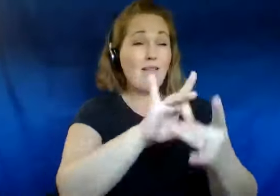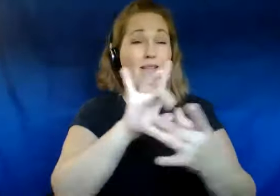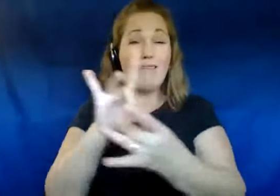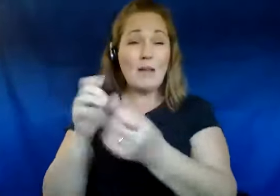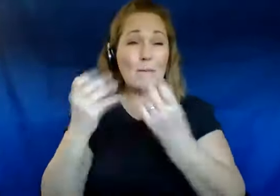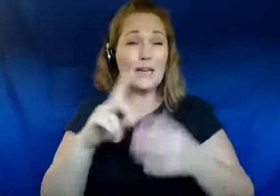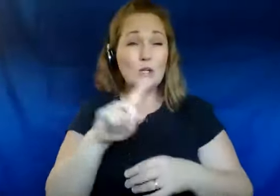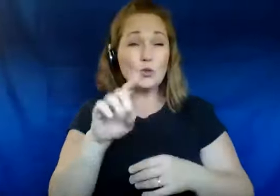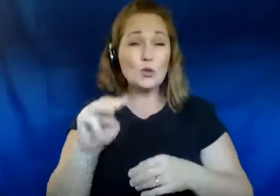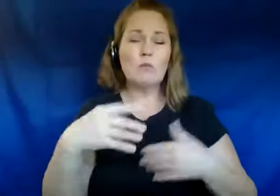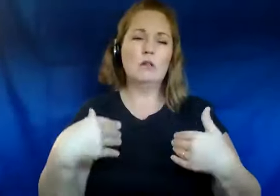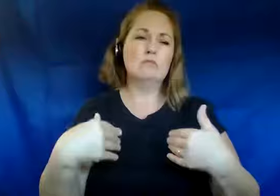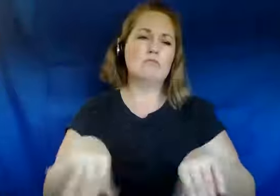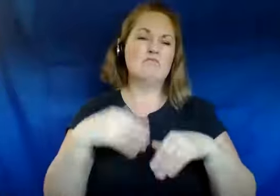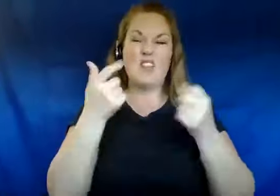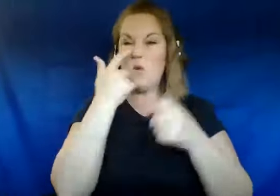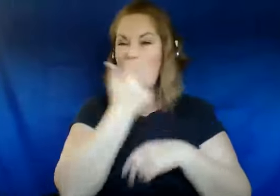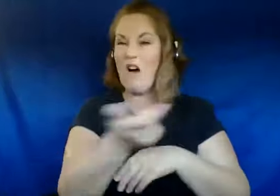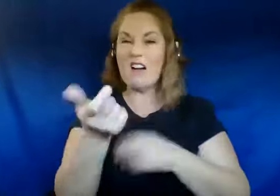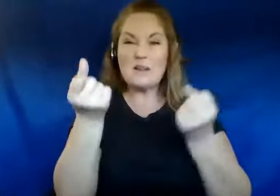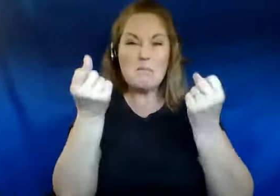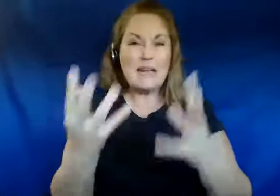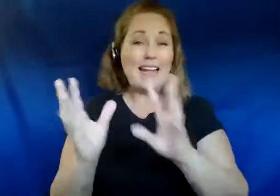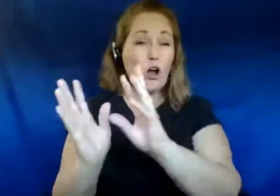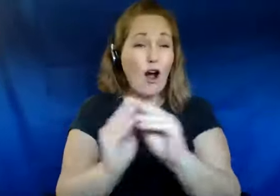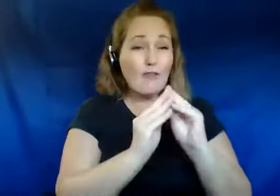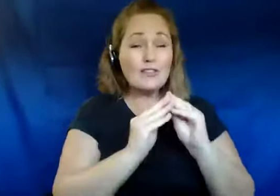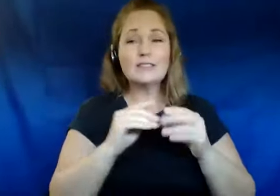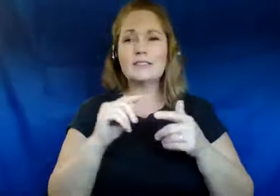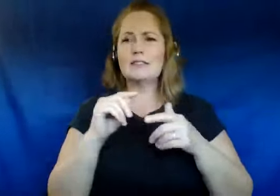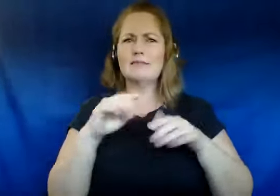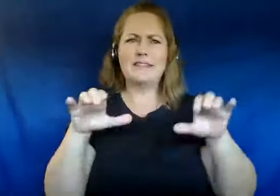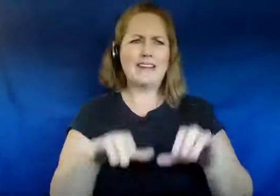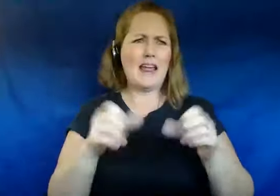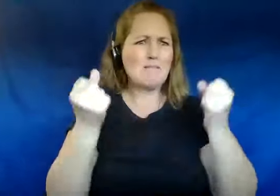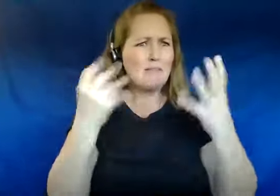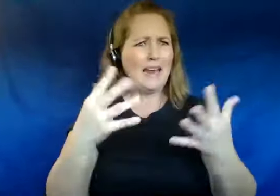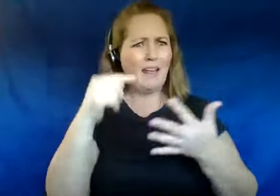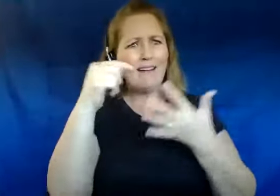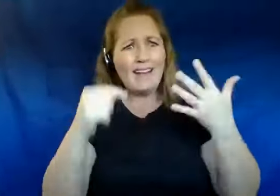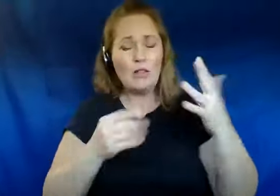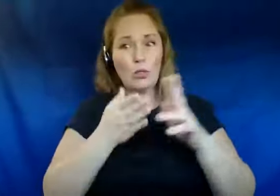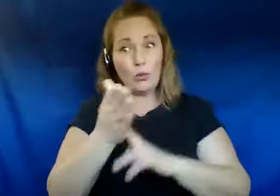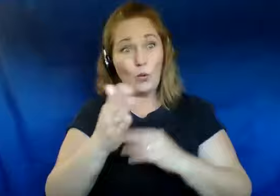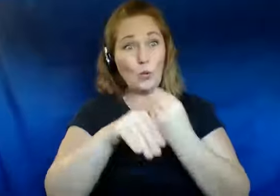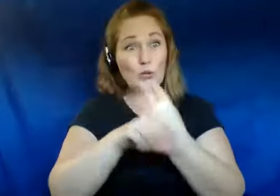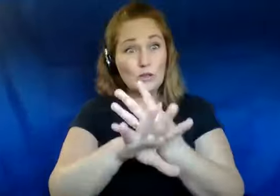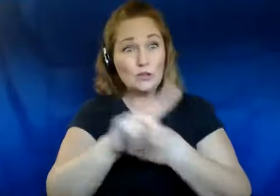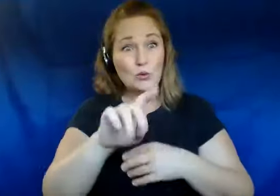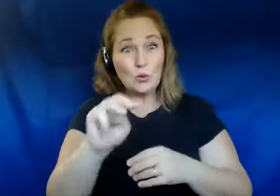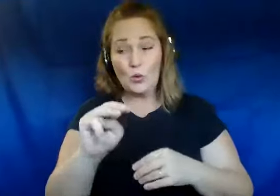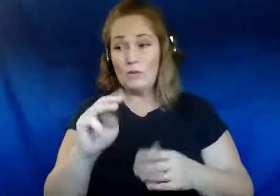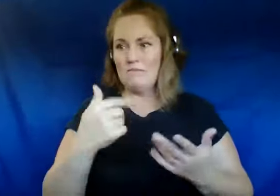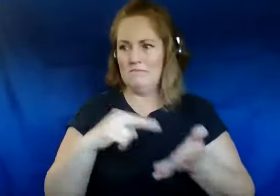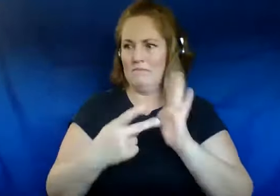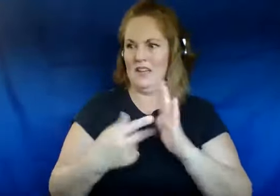watch. I've watched so many conferences and done so many things on Zoom. I'm probably pretty much in